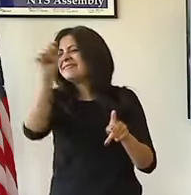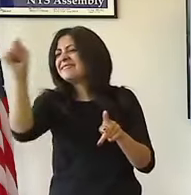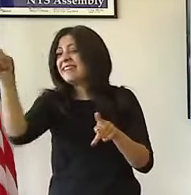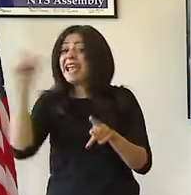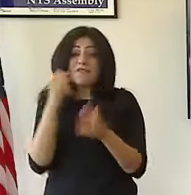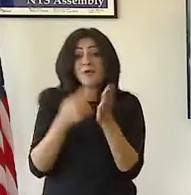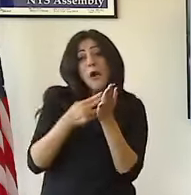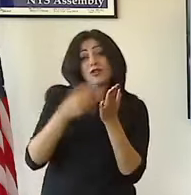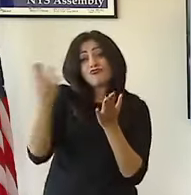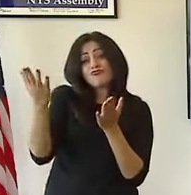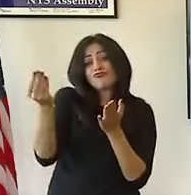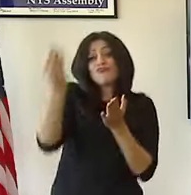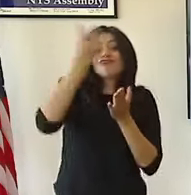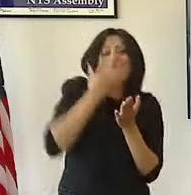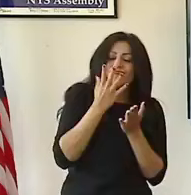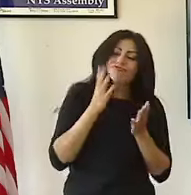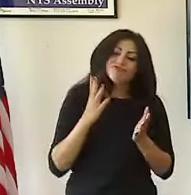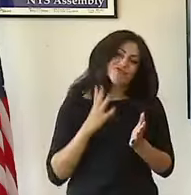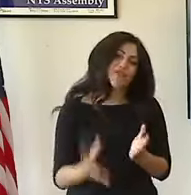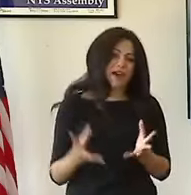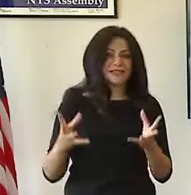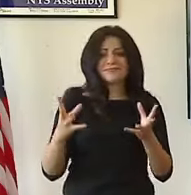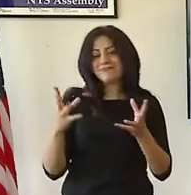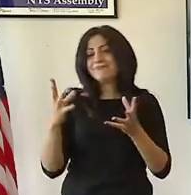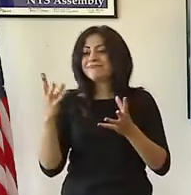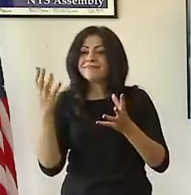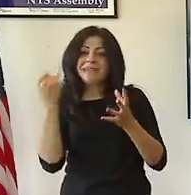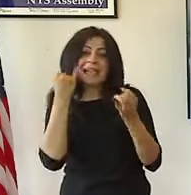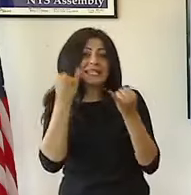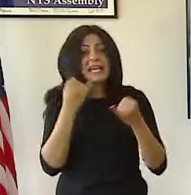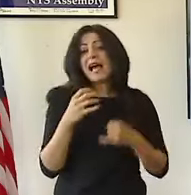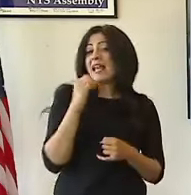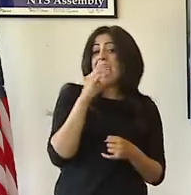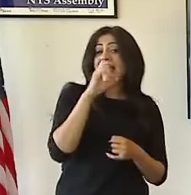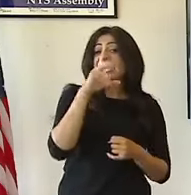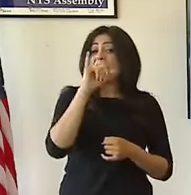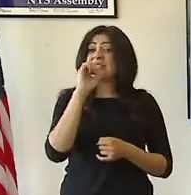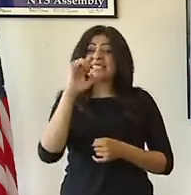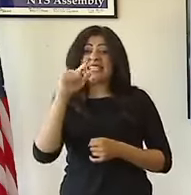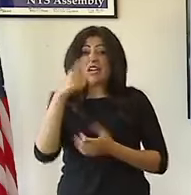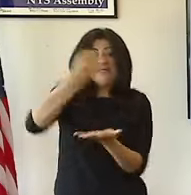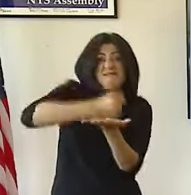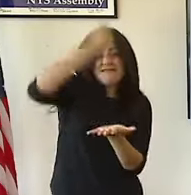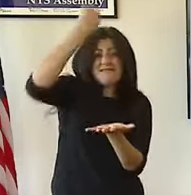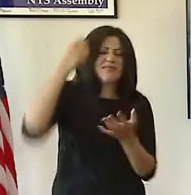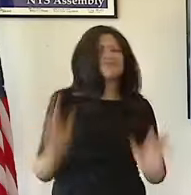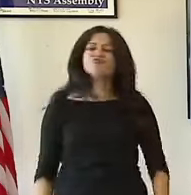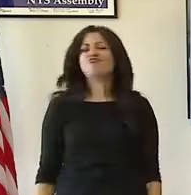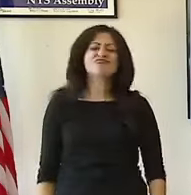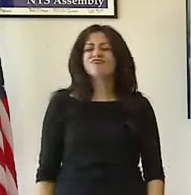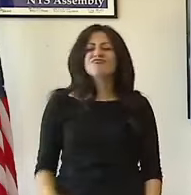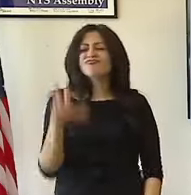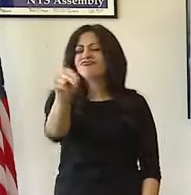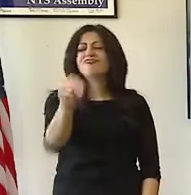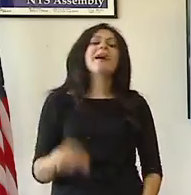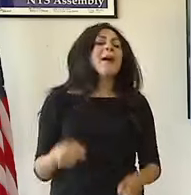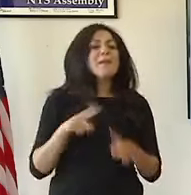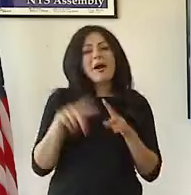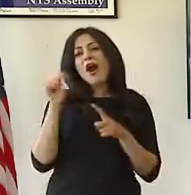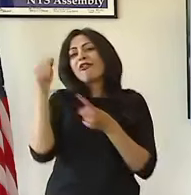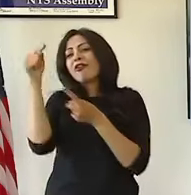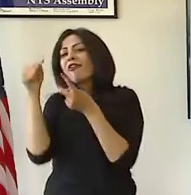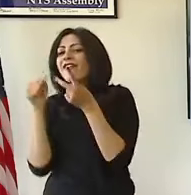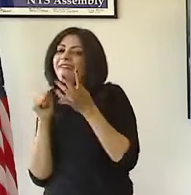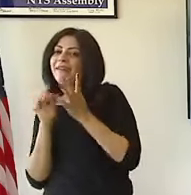it. I'd be interested in your take. What would be the appropriate thing? Not the county seal. I'm not doing that. But I'd be open to that,